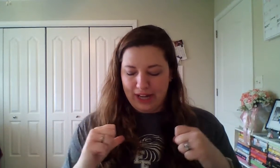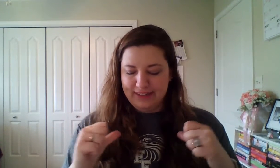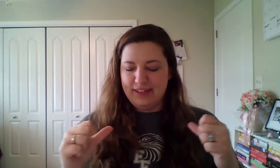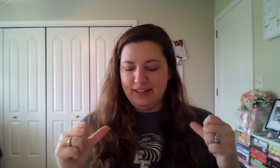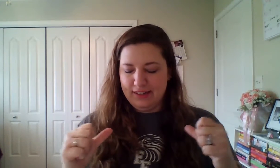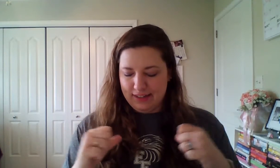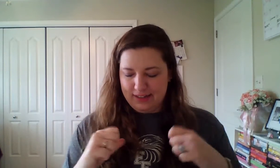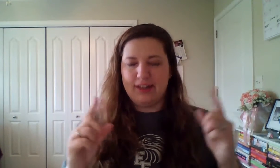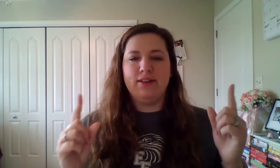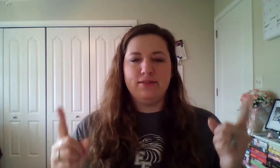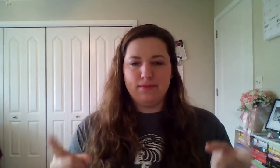Went, T,